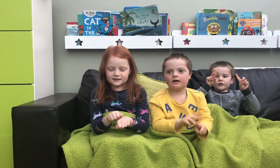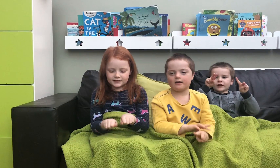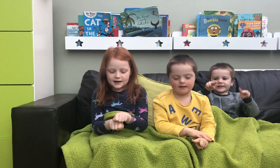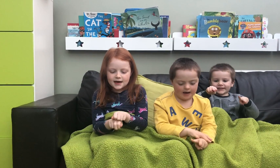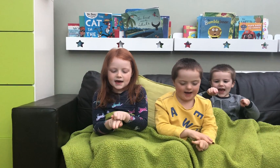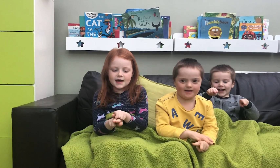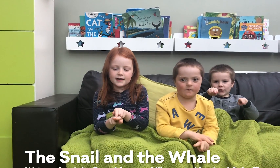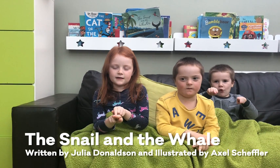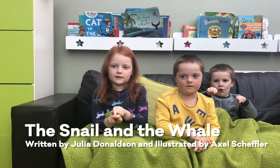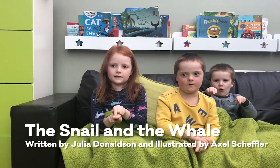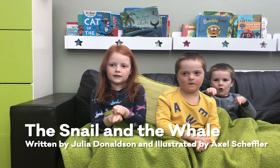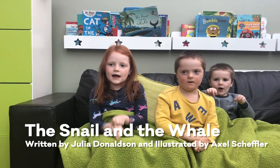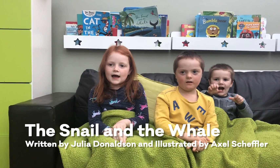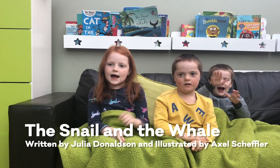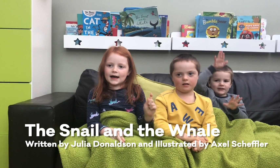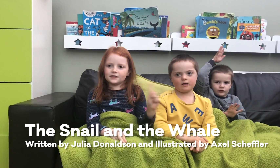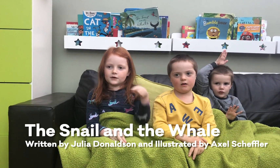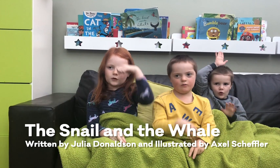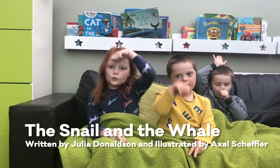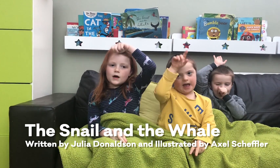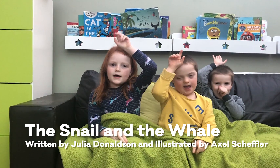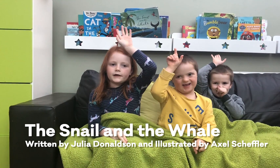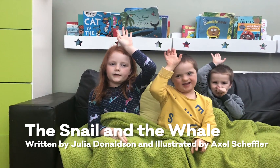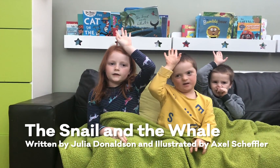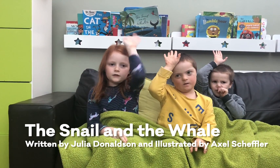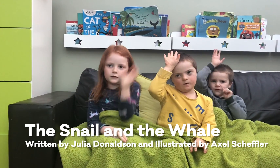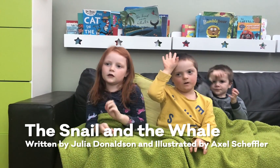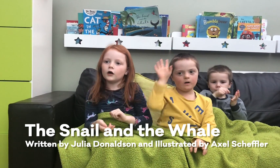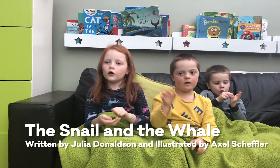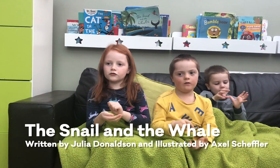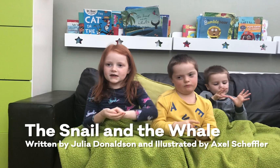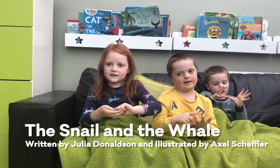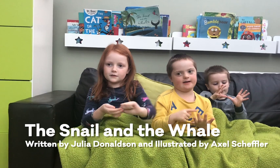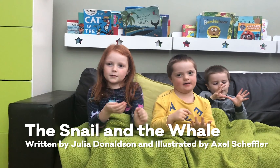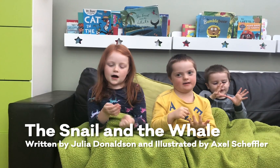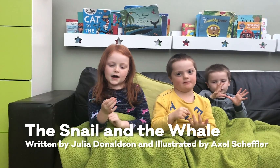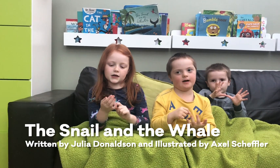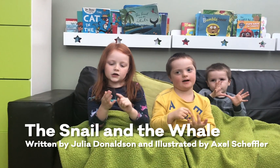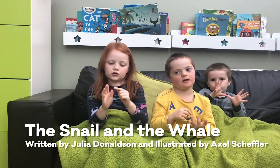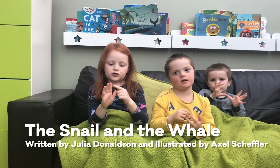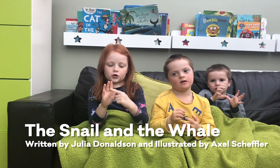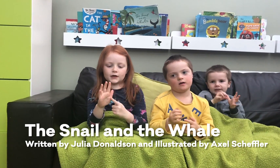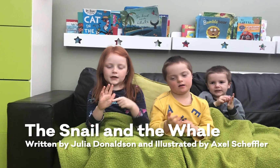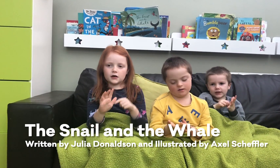The Snail and the Whale, written by